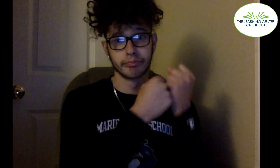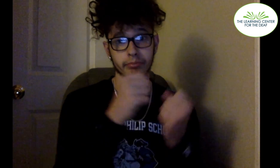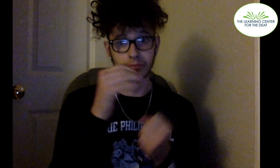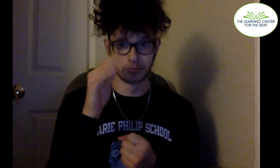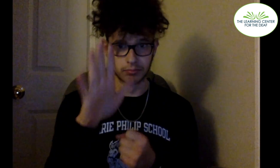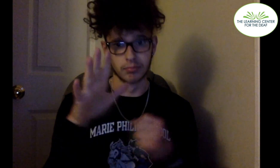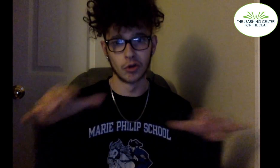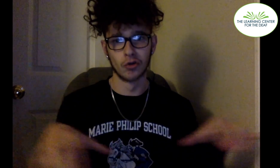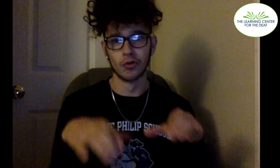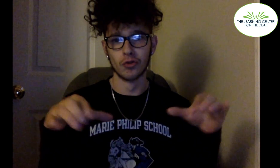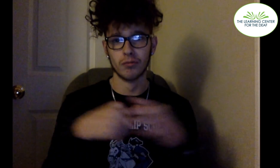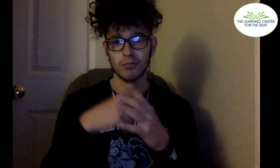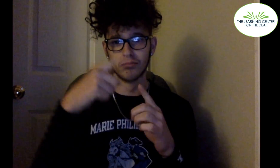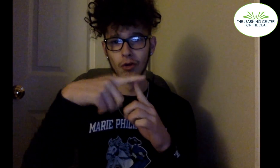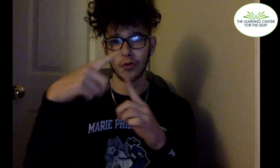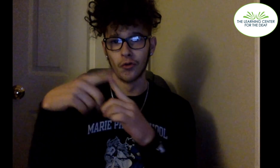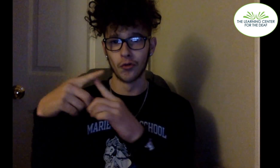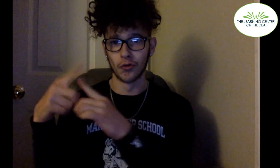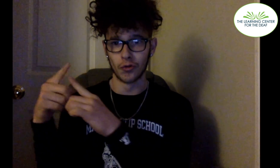really gain some nice additional points.